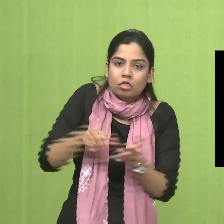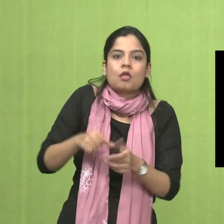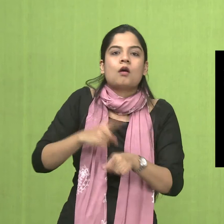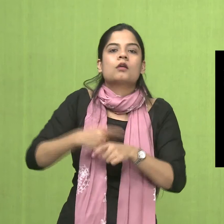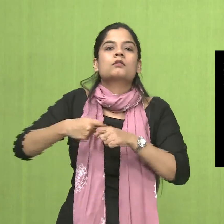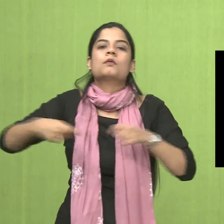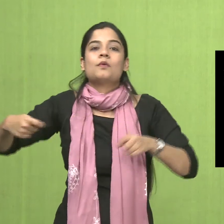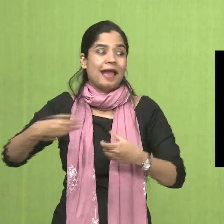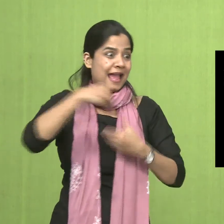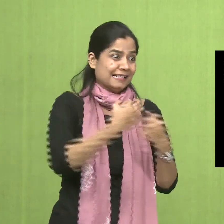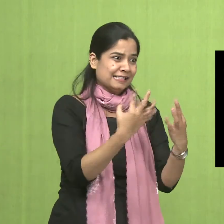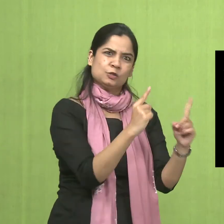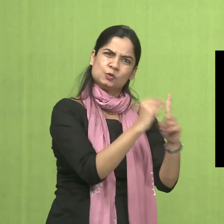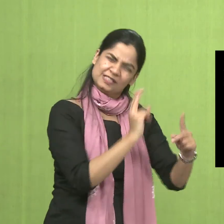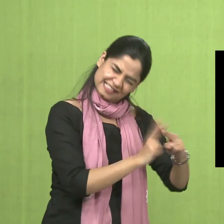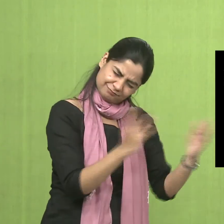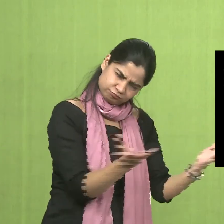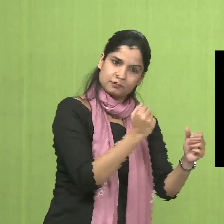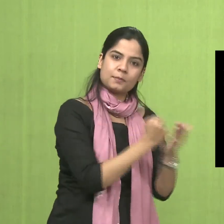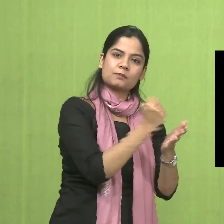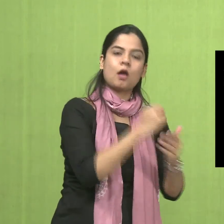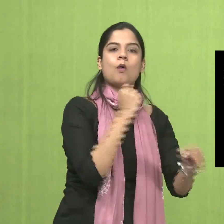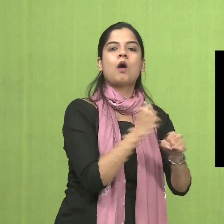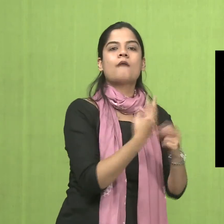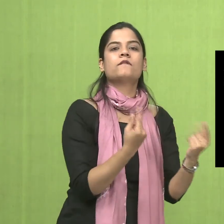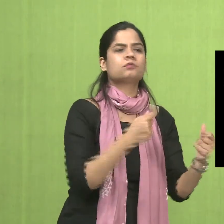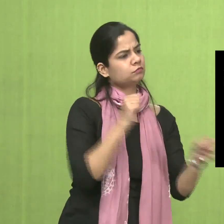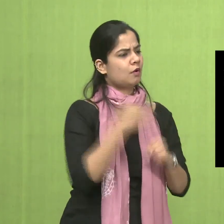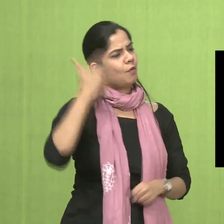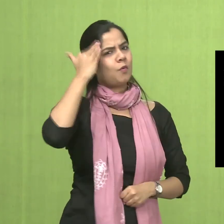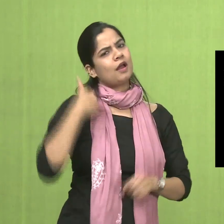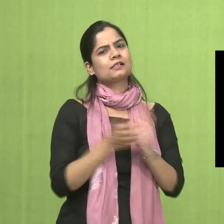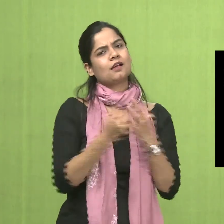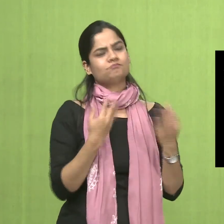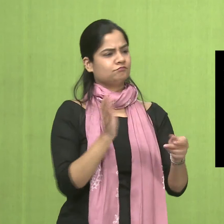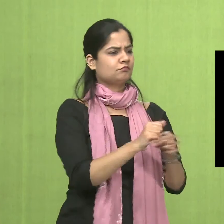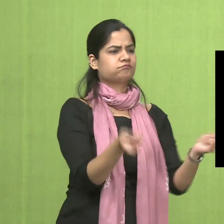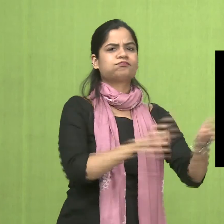and you can save a lot of energy. So it's very important to perfect your skills so that time is